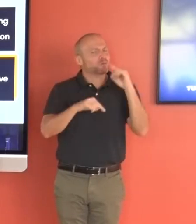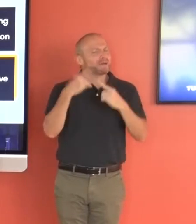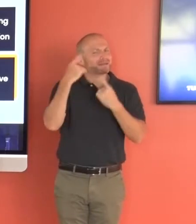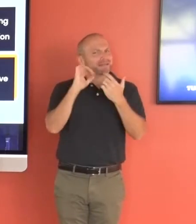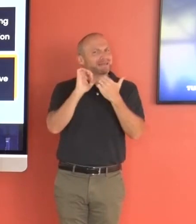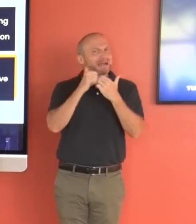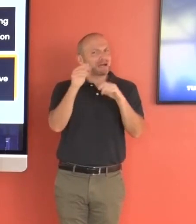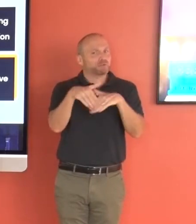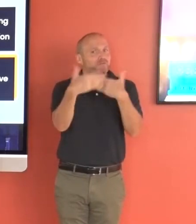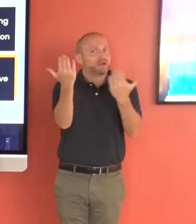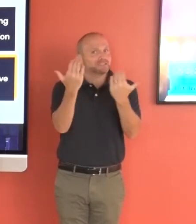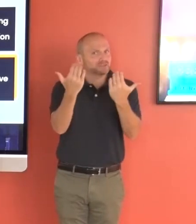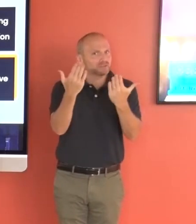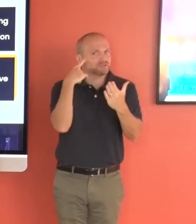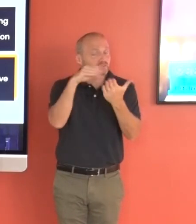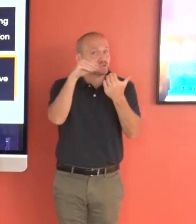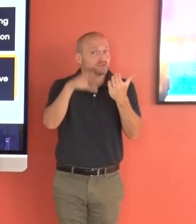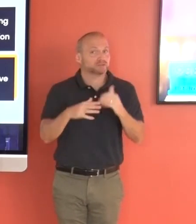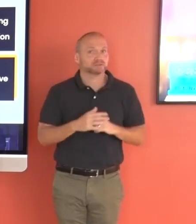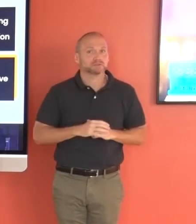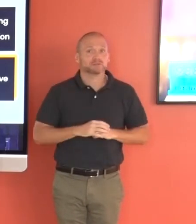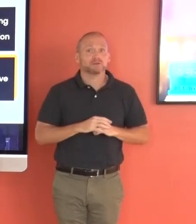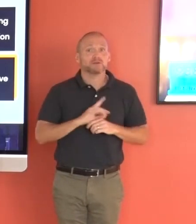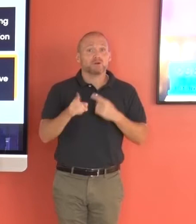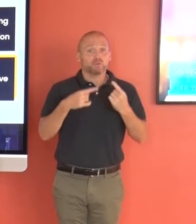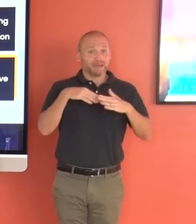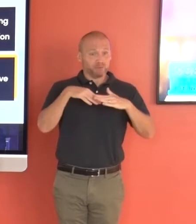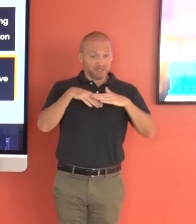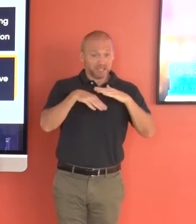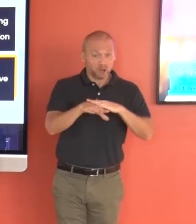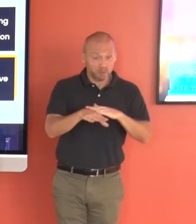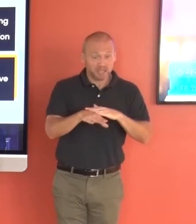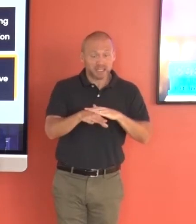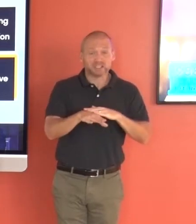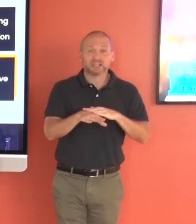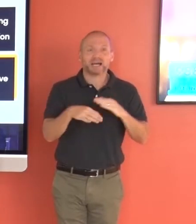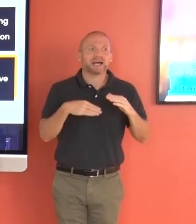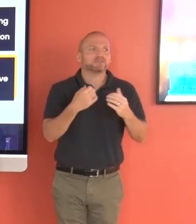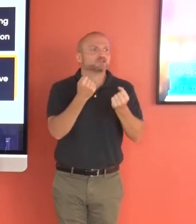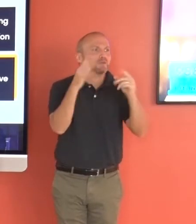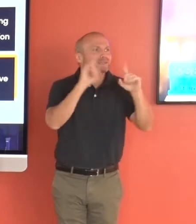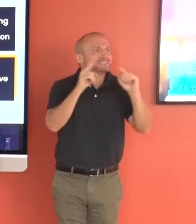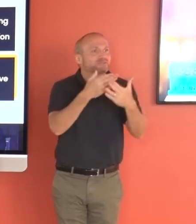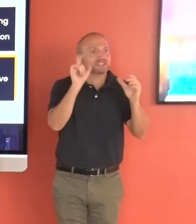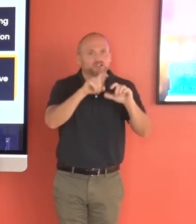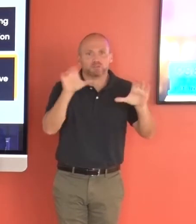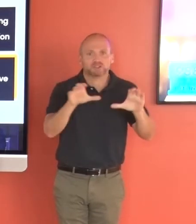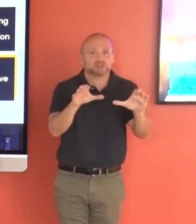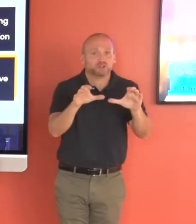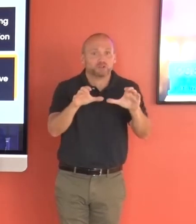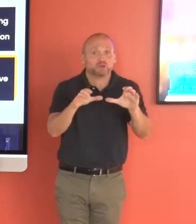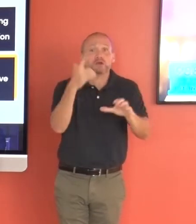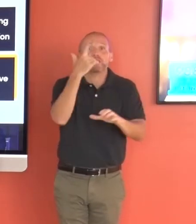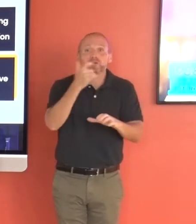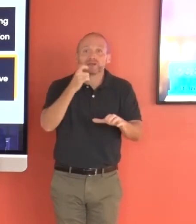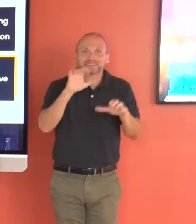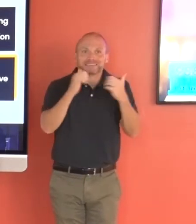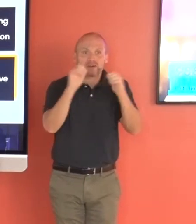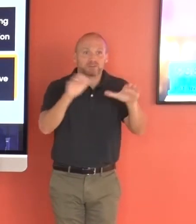come in, do we make them turn left and turn right and turn left and do it 16 times because that's what we did in